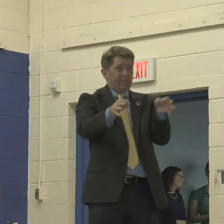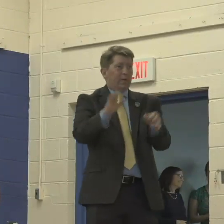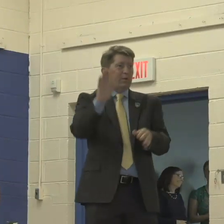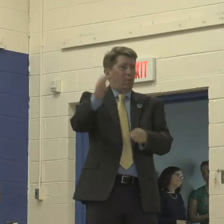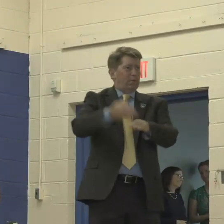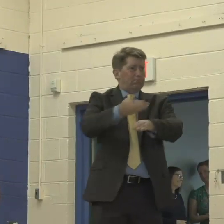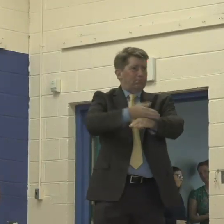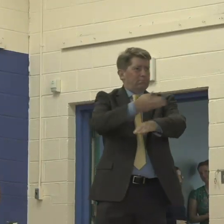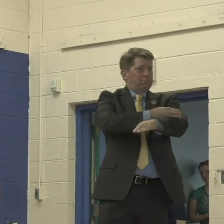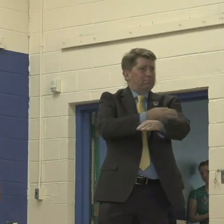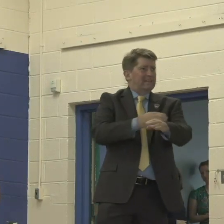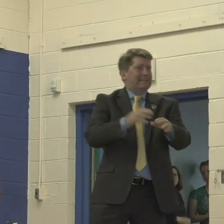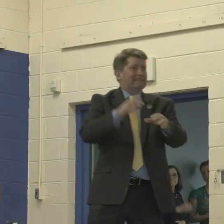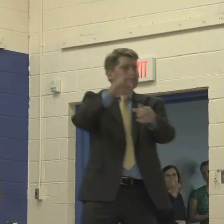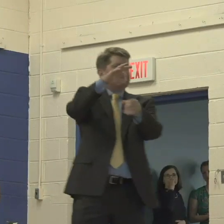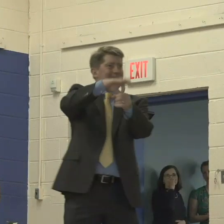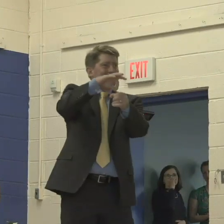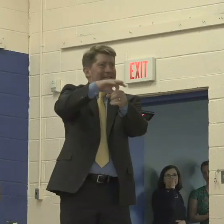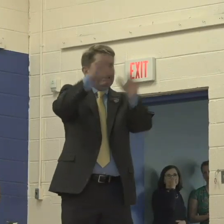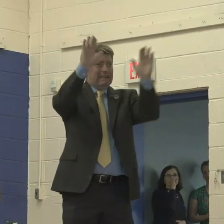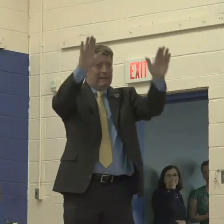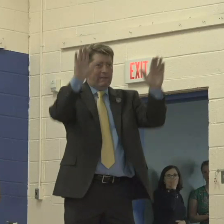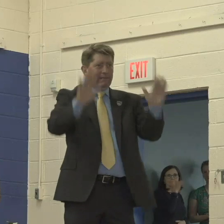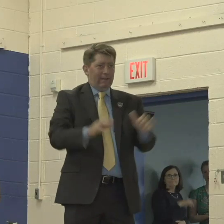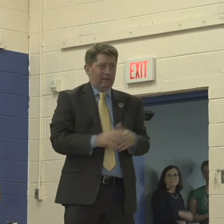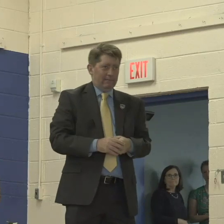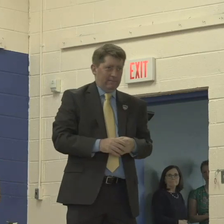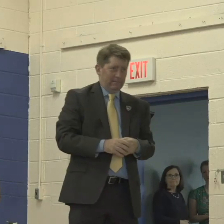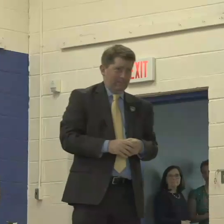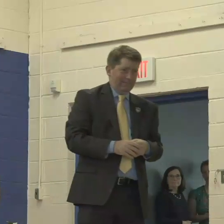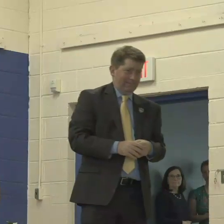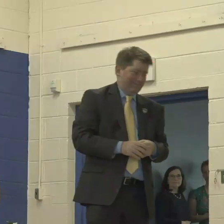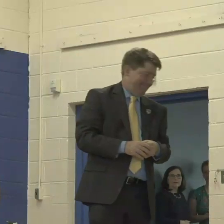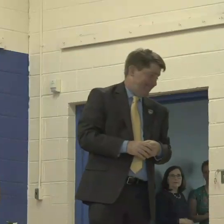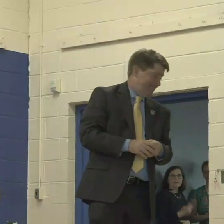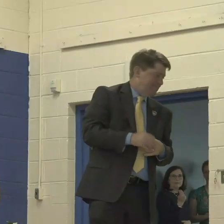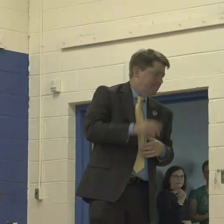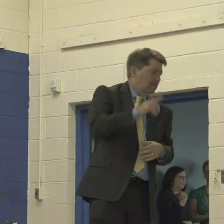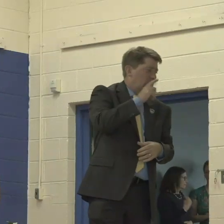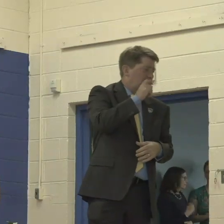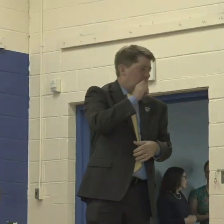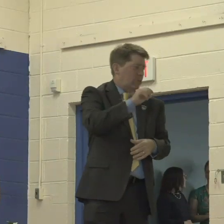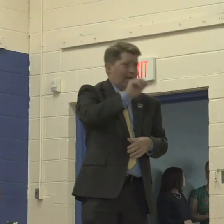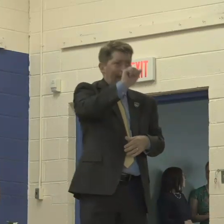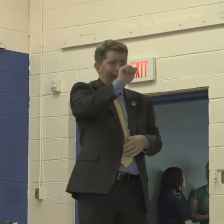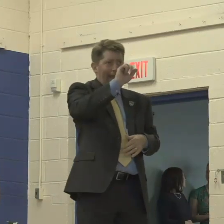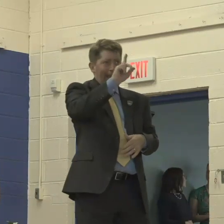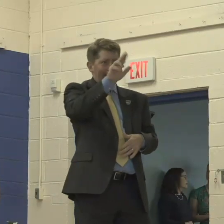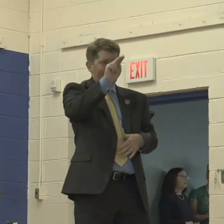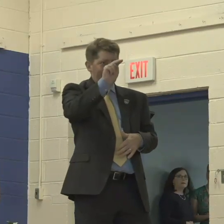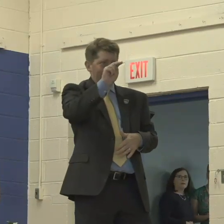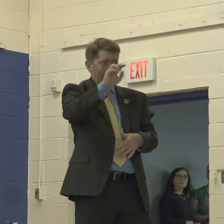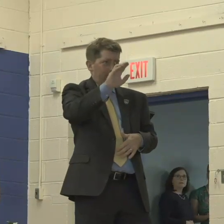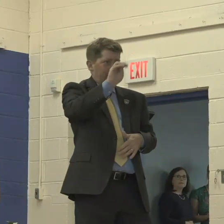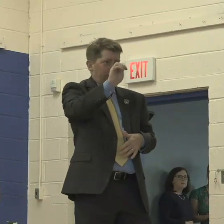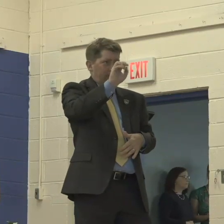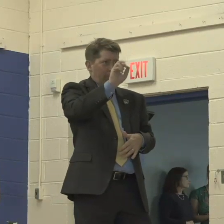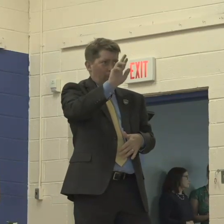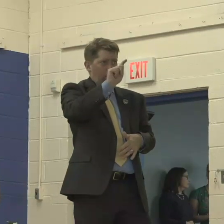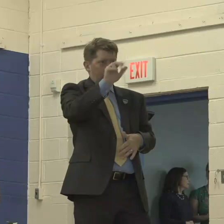is called, the captioning is, your progress has been terrific, and goes